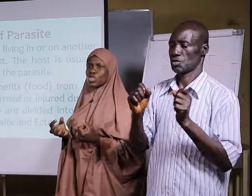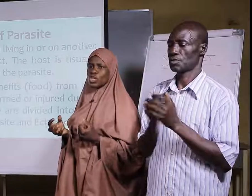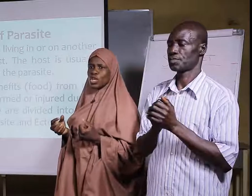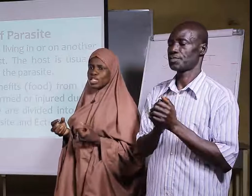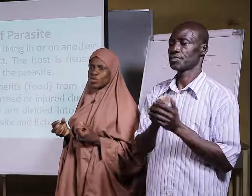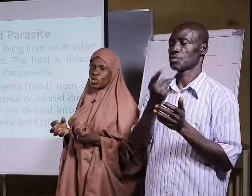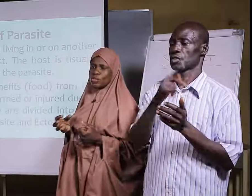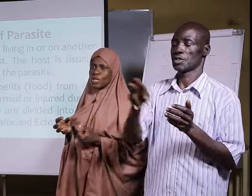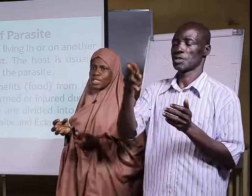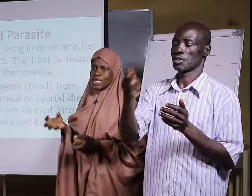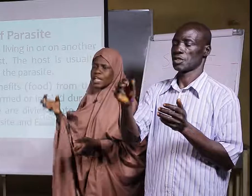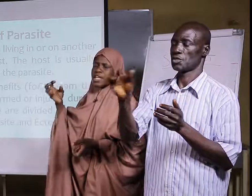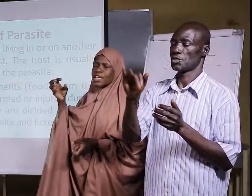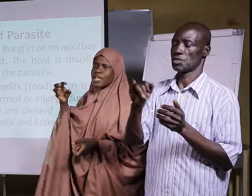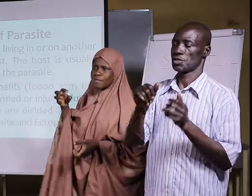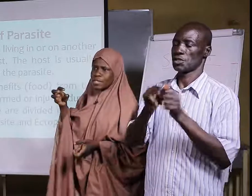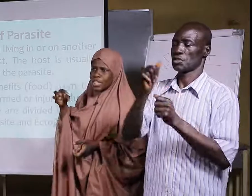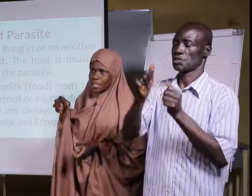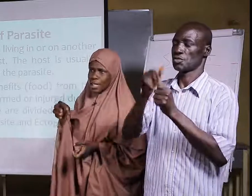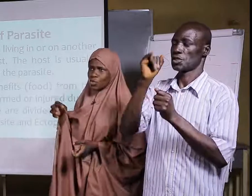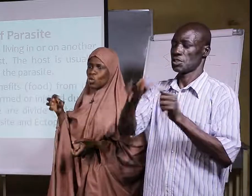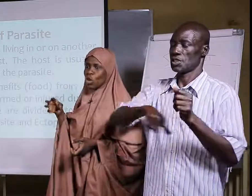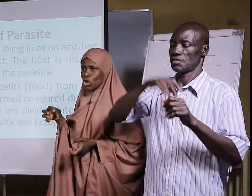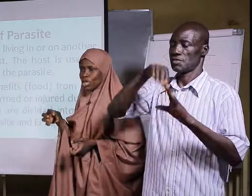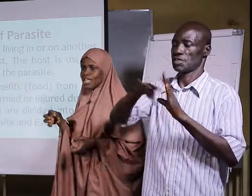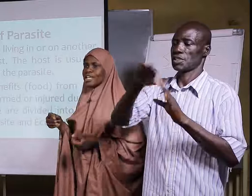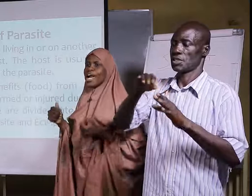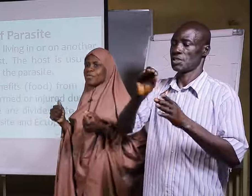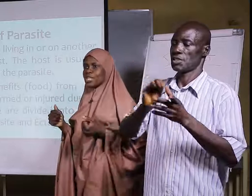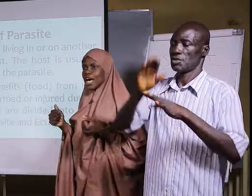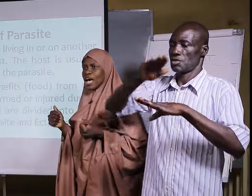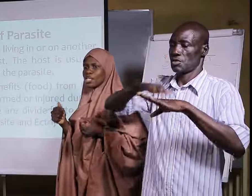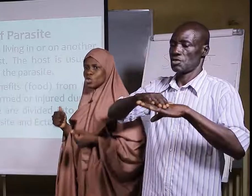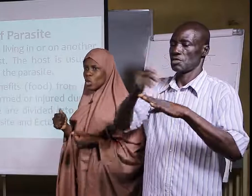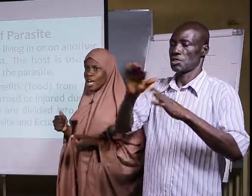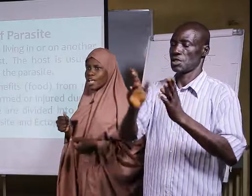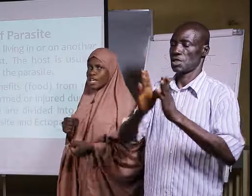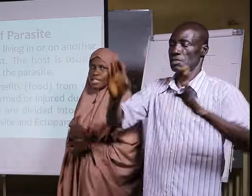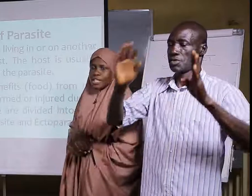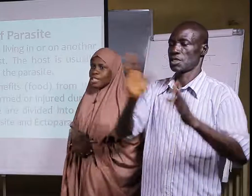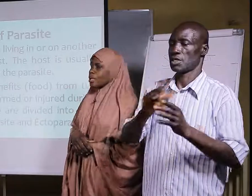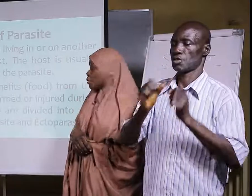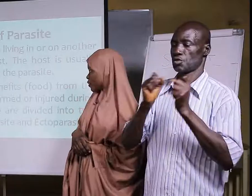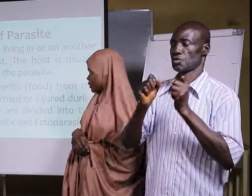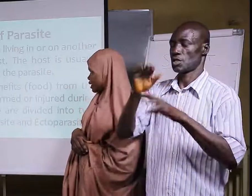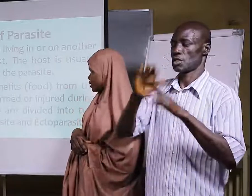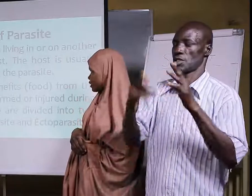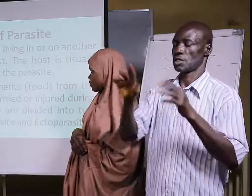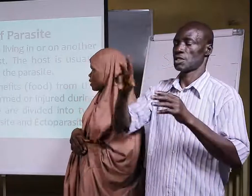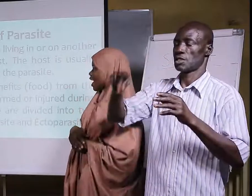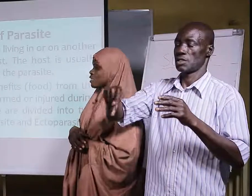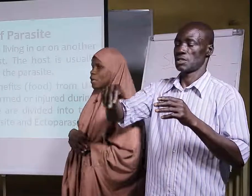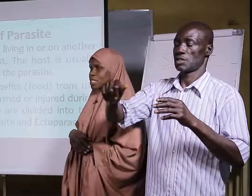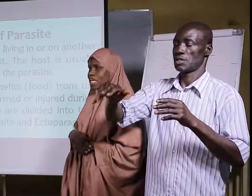in which the organisms or the parasite lives inside or on, they are bigger and stronger than the